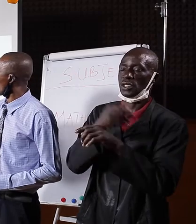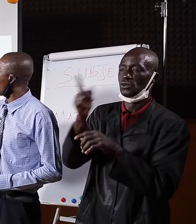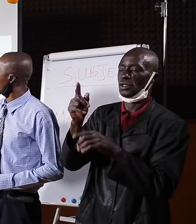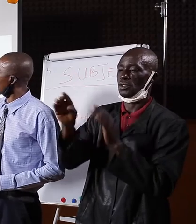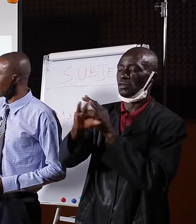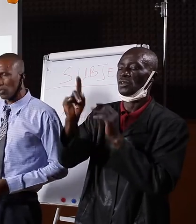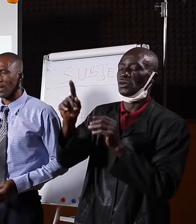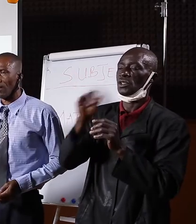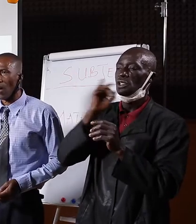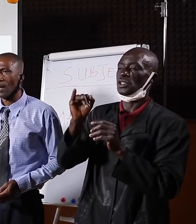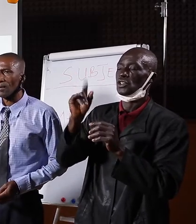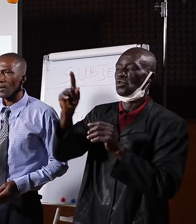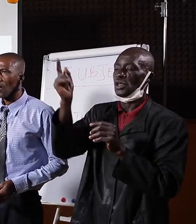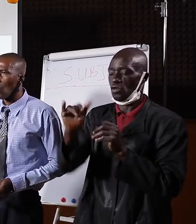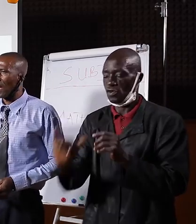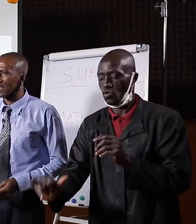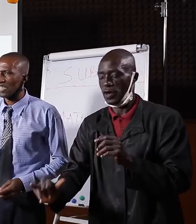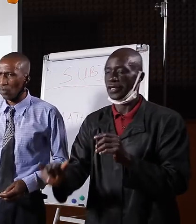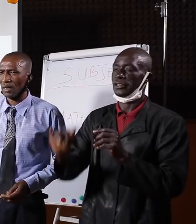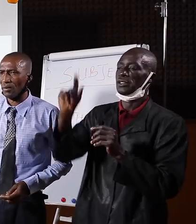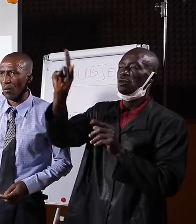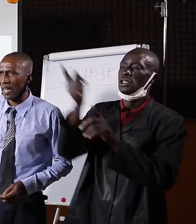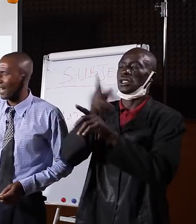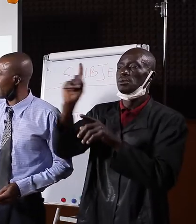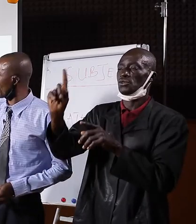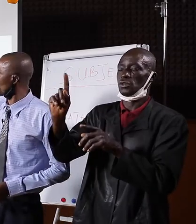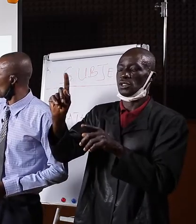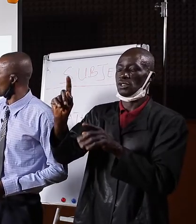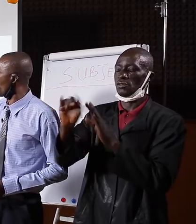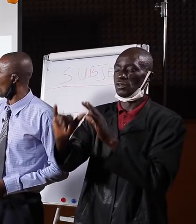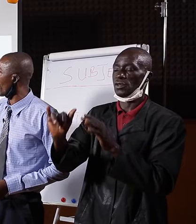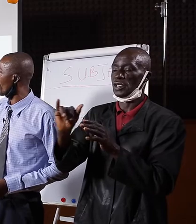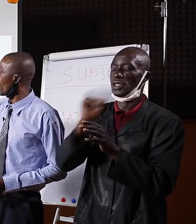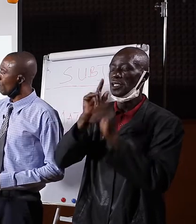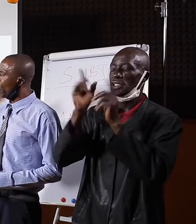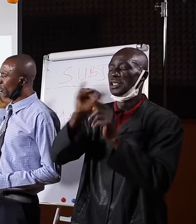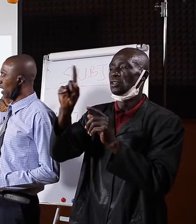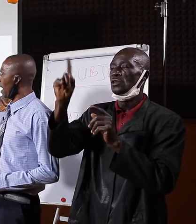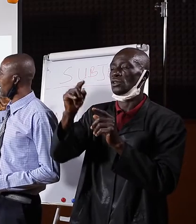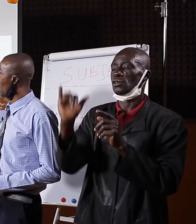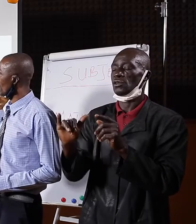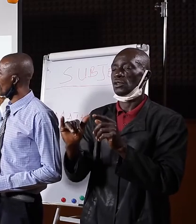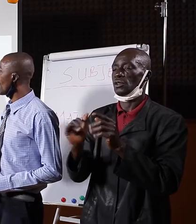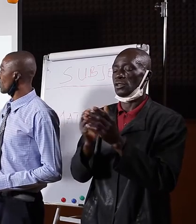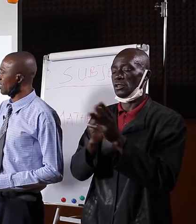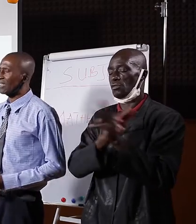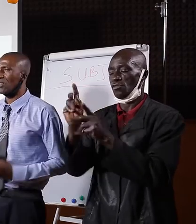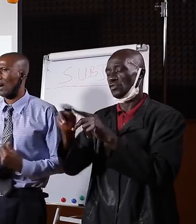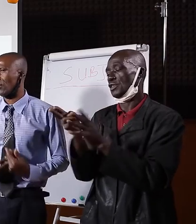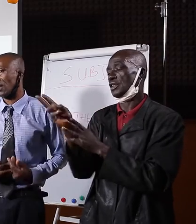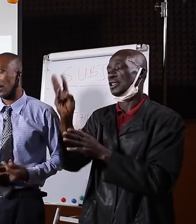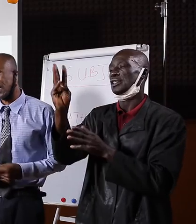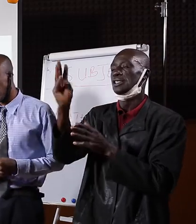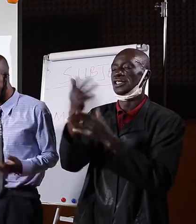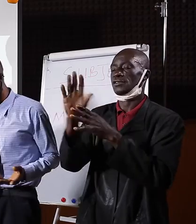1 over y, the answer is 1 over y. 1 times 1 over y, the answer is 1 over y. Move to the right now. 6